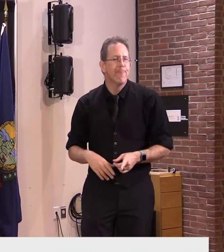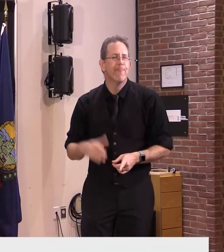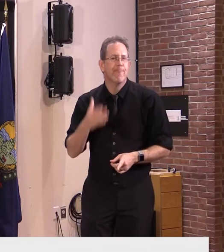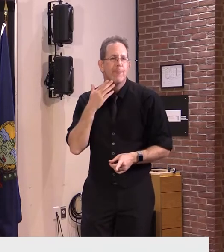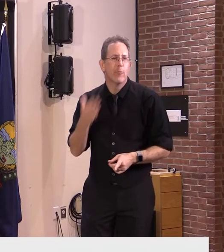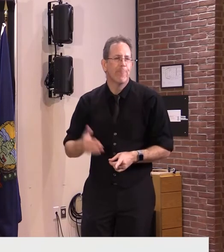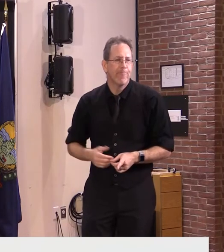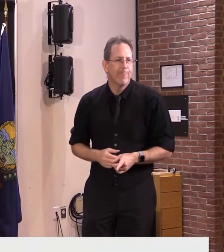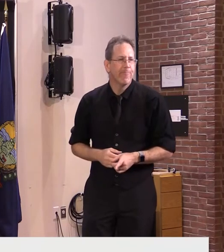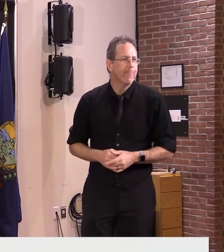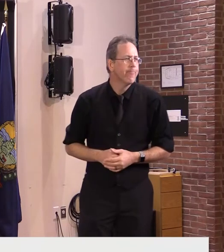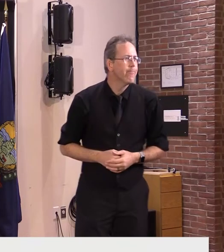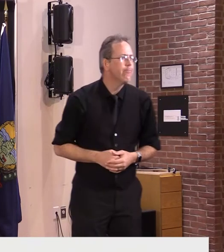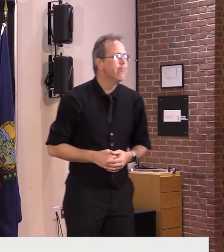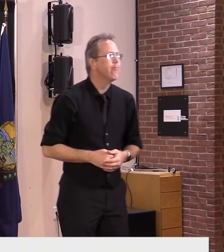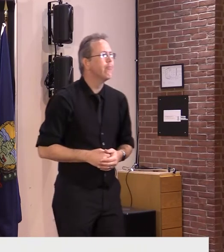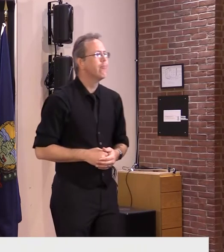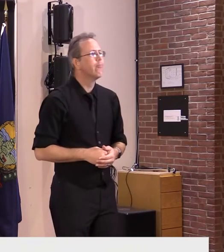Aaron Patanko, VT Digger.